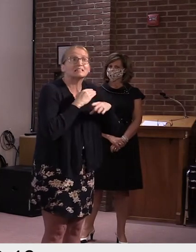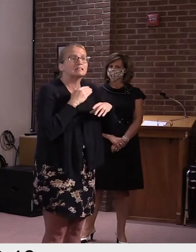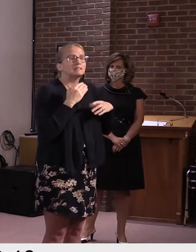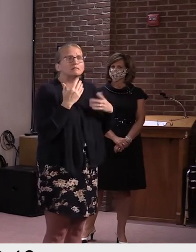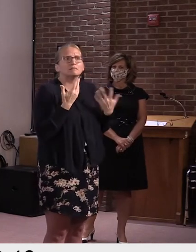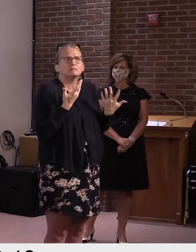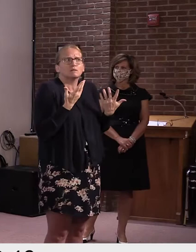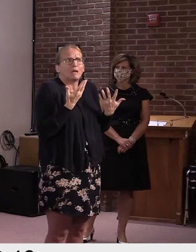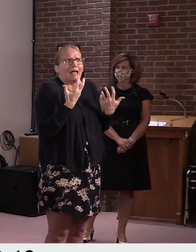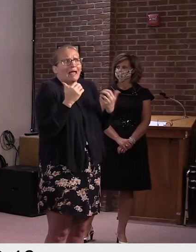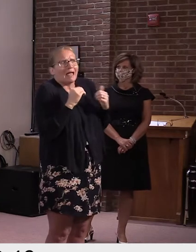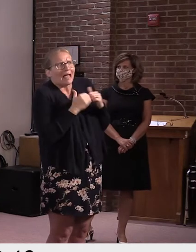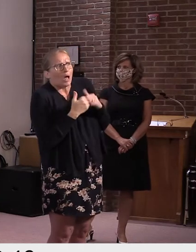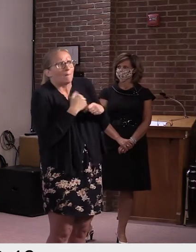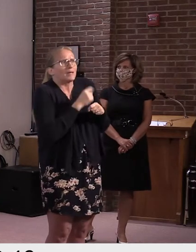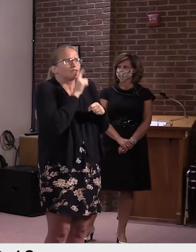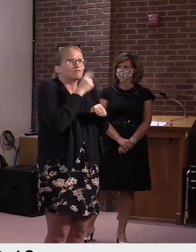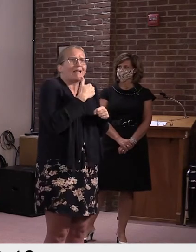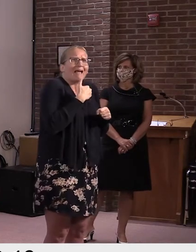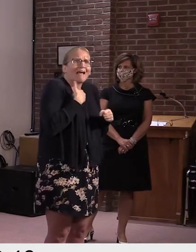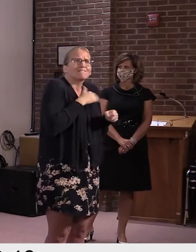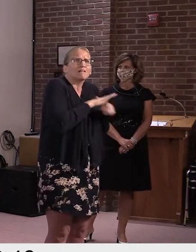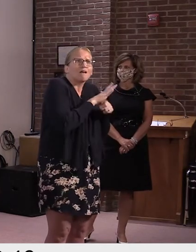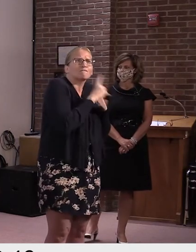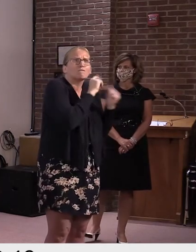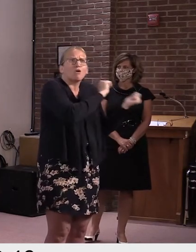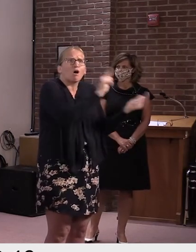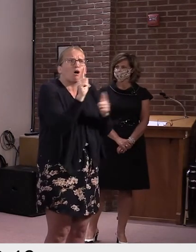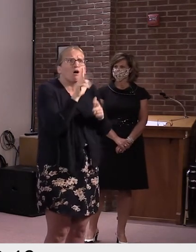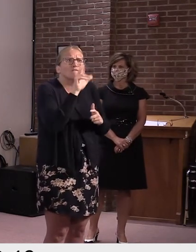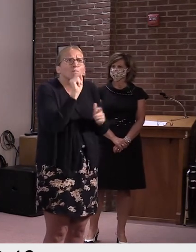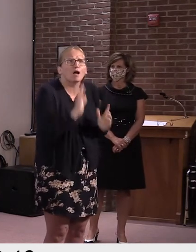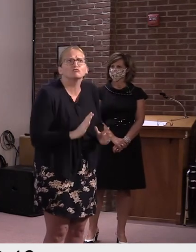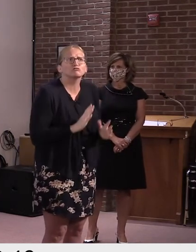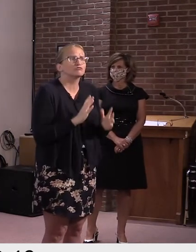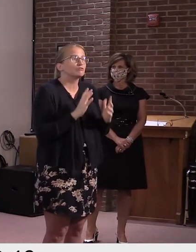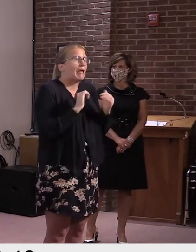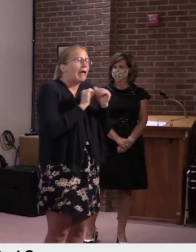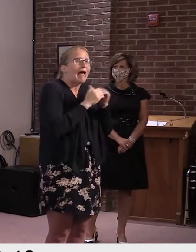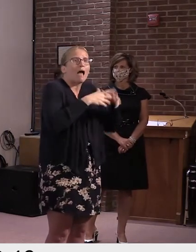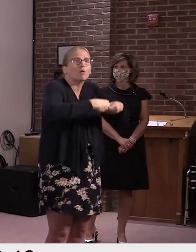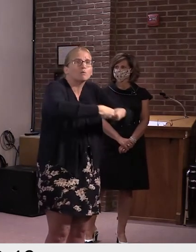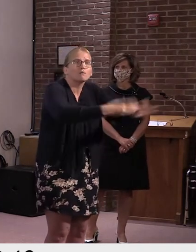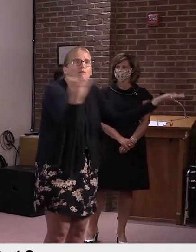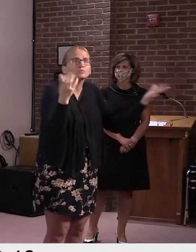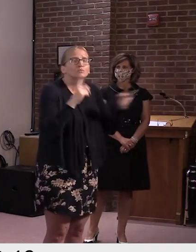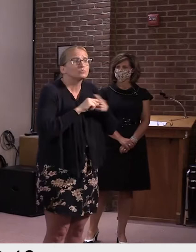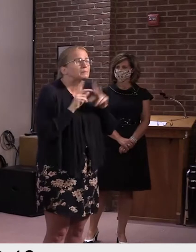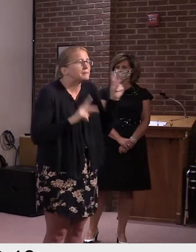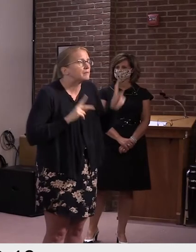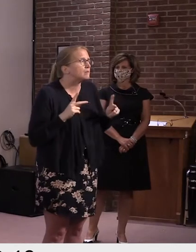to help people in the state and distribute it quickly? And also,